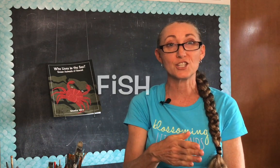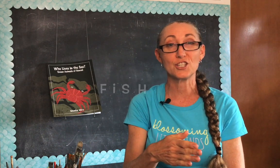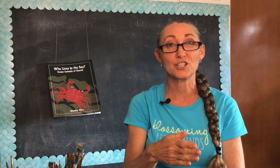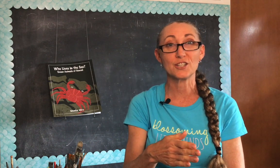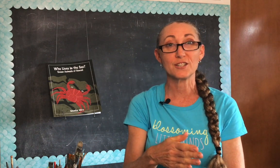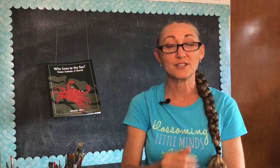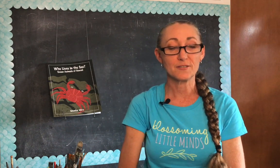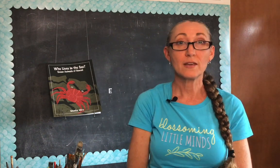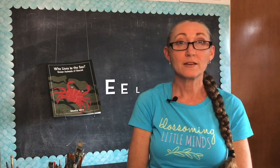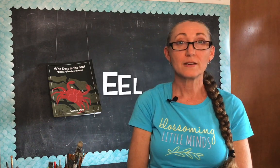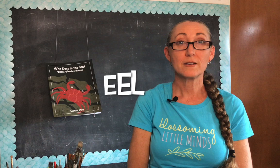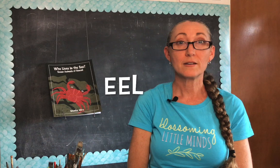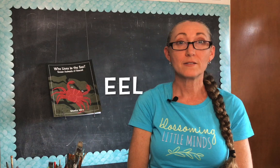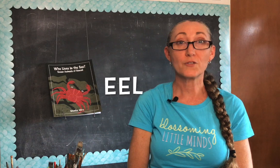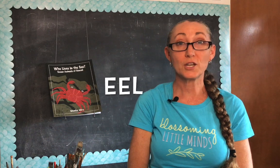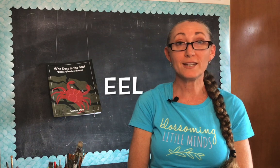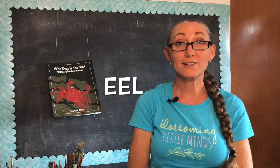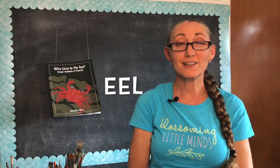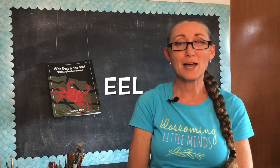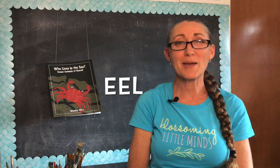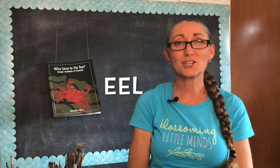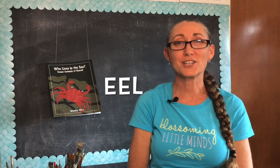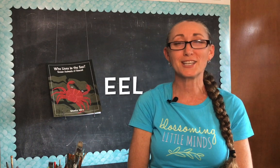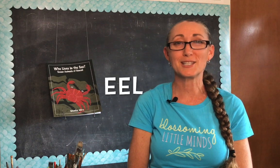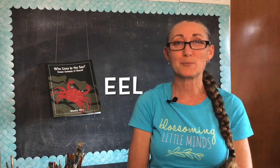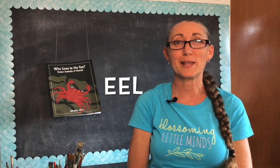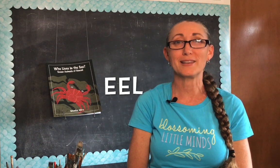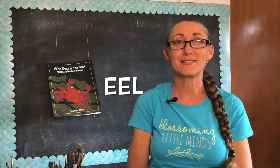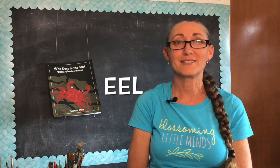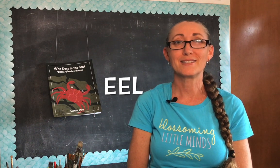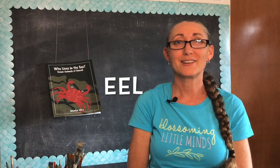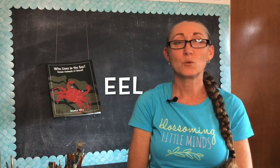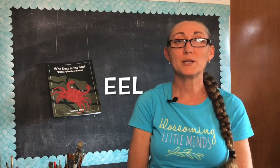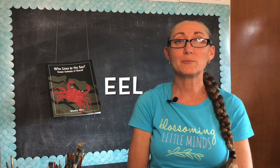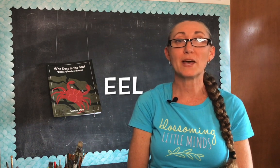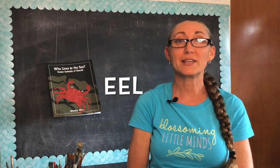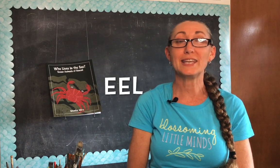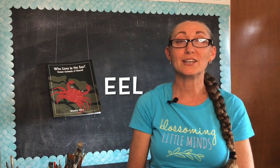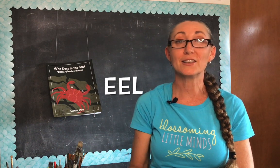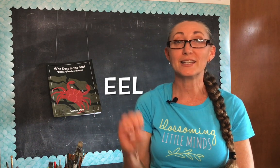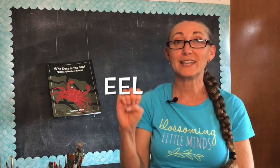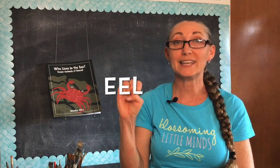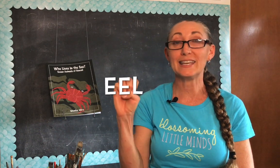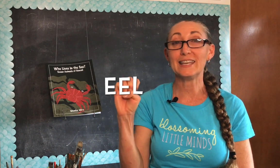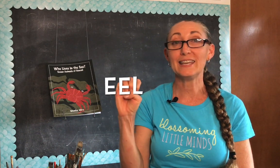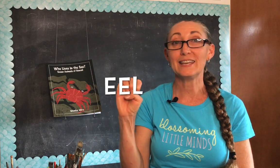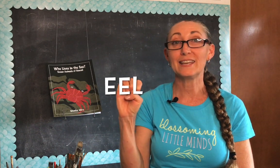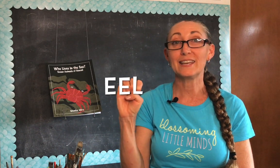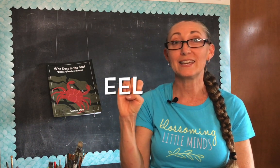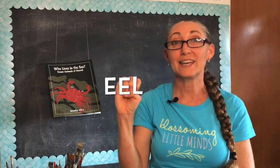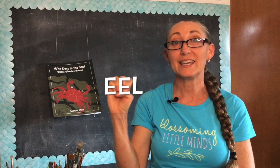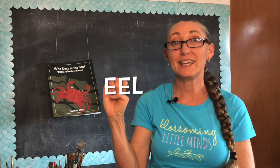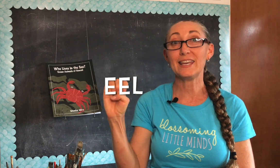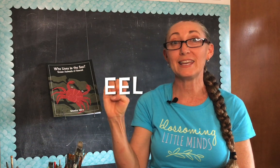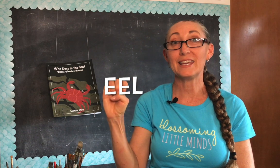fish. For eel, I'm actually going to spell it. We spell eel, E-E-L.